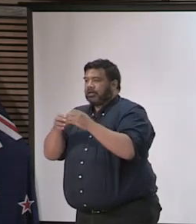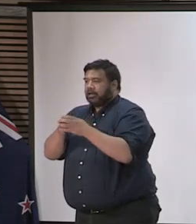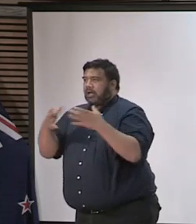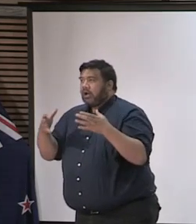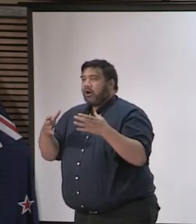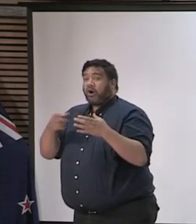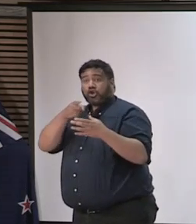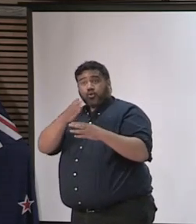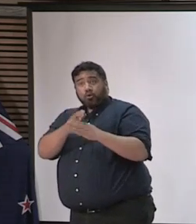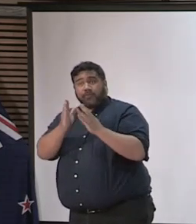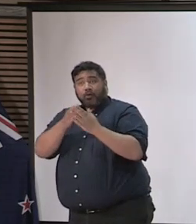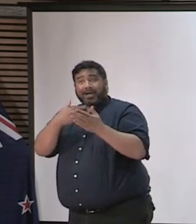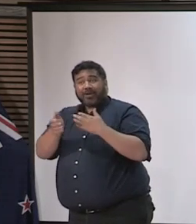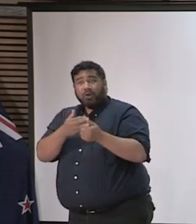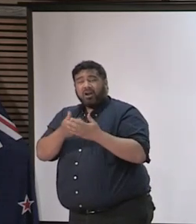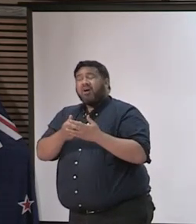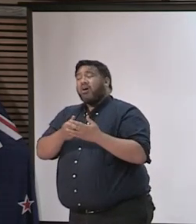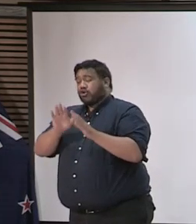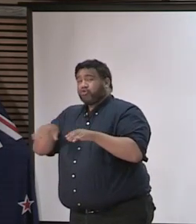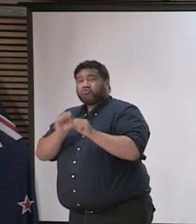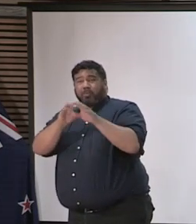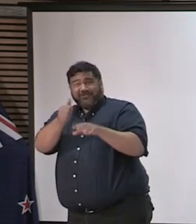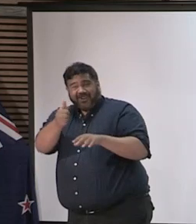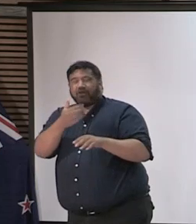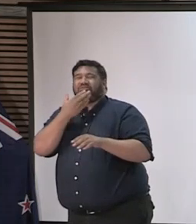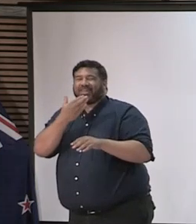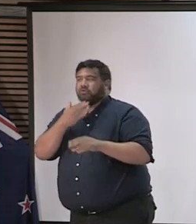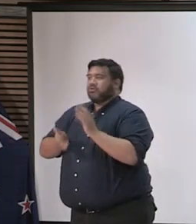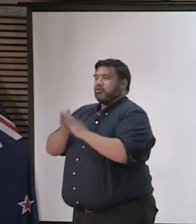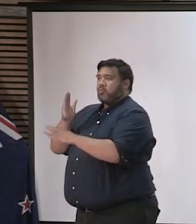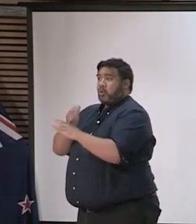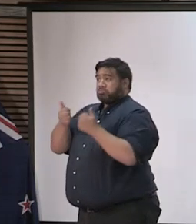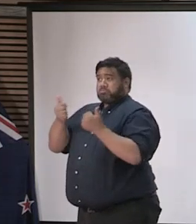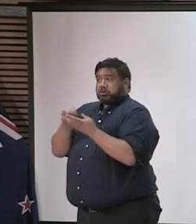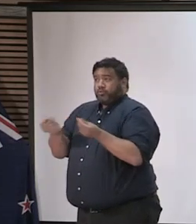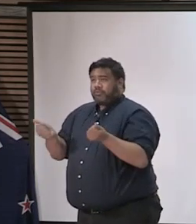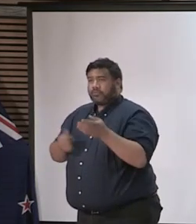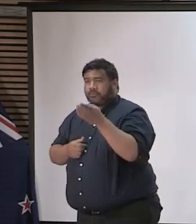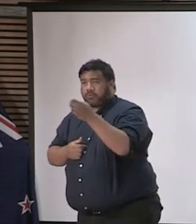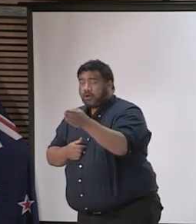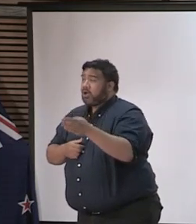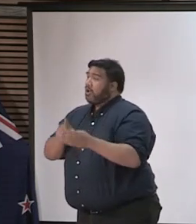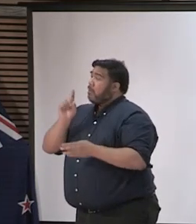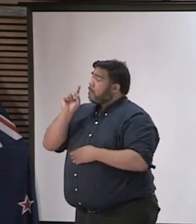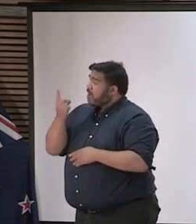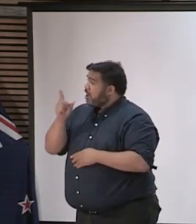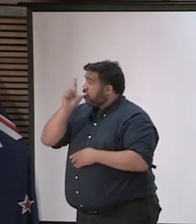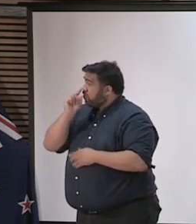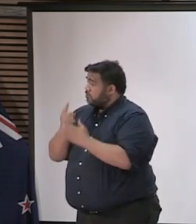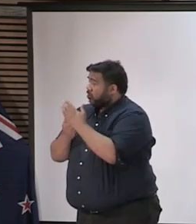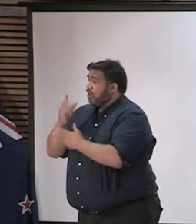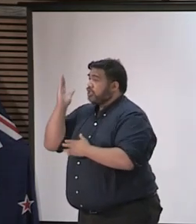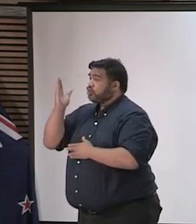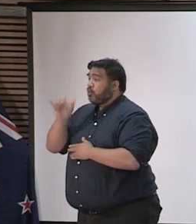they're working from home anyway, that would be a good arrangement. I think there'll be some situations though where schools are going to have to say, we can't take